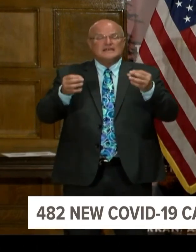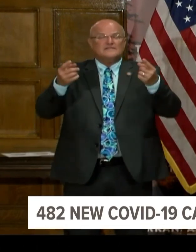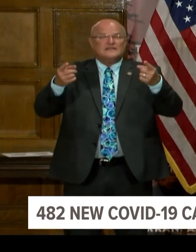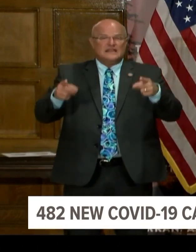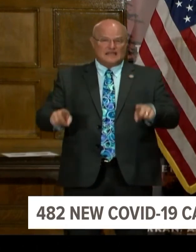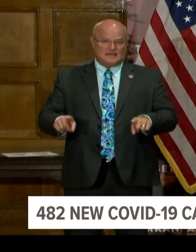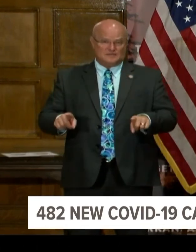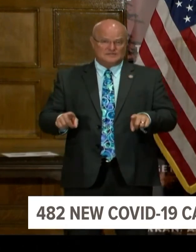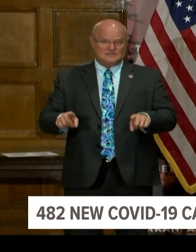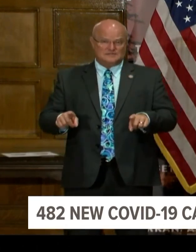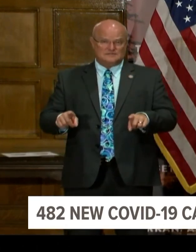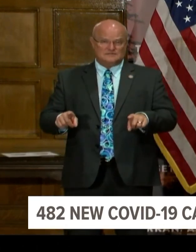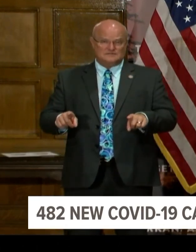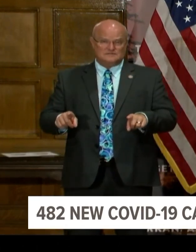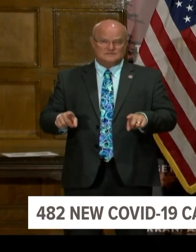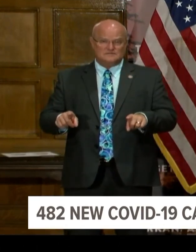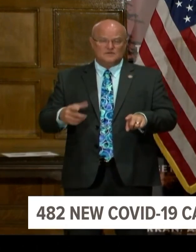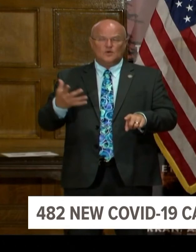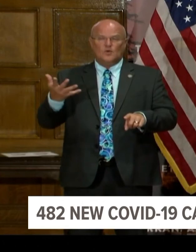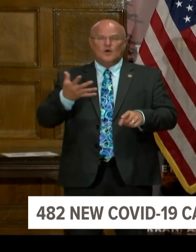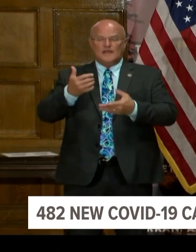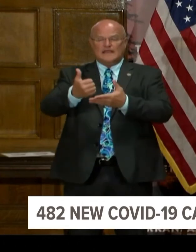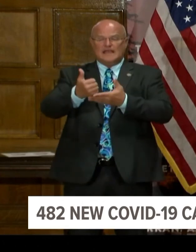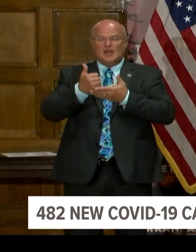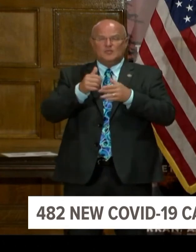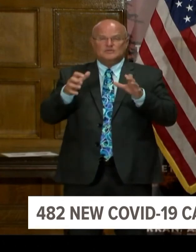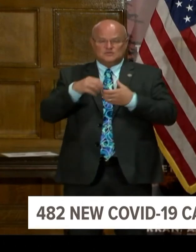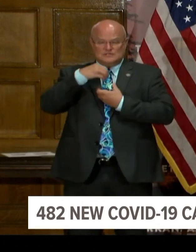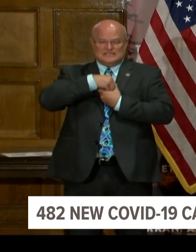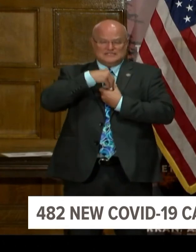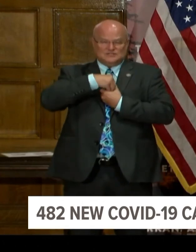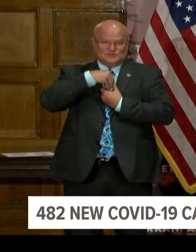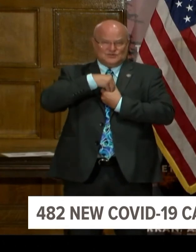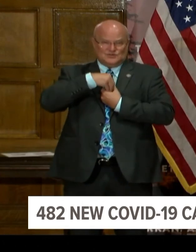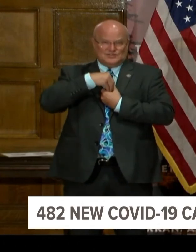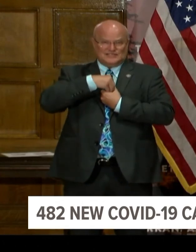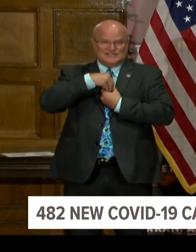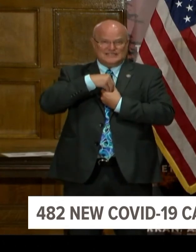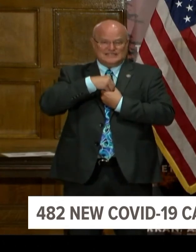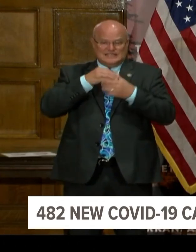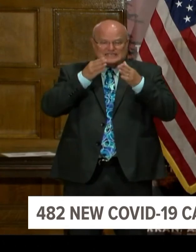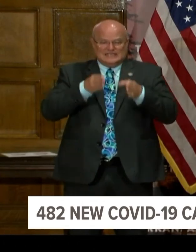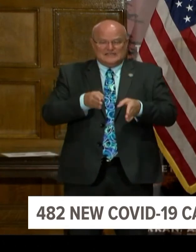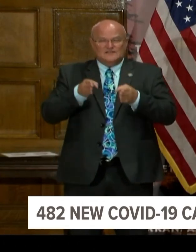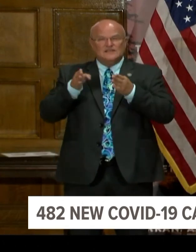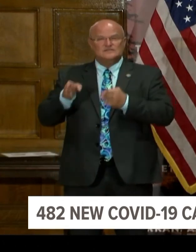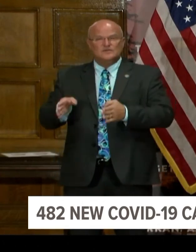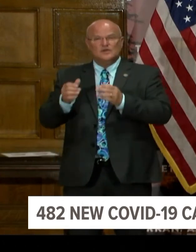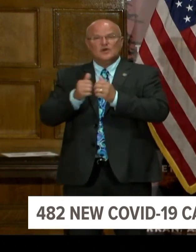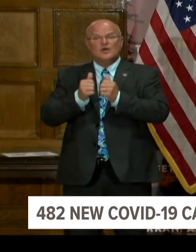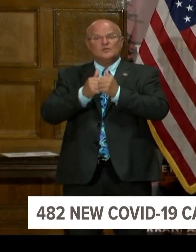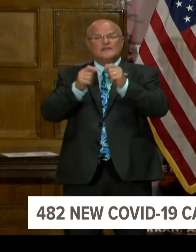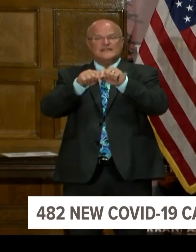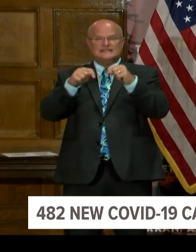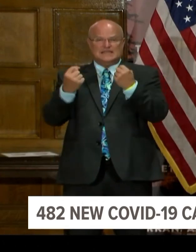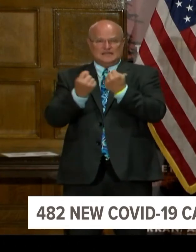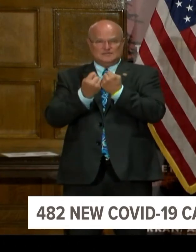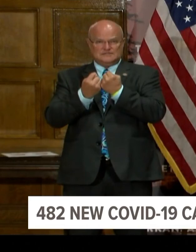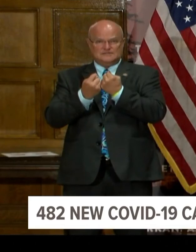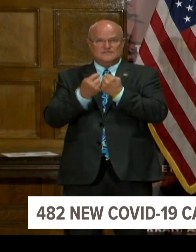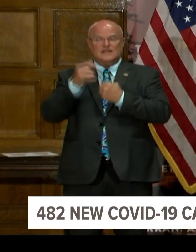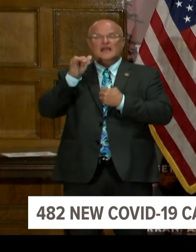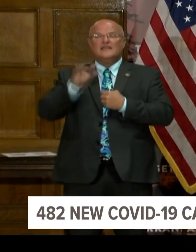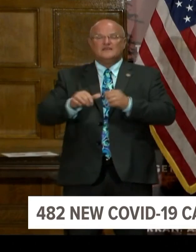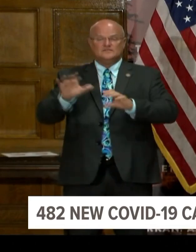happen, what does that help us do internally, individually, and with our teams? And those